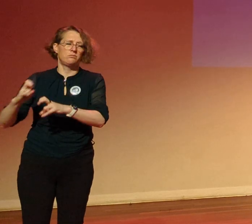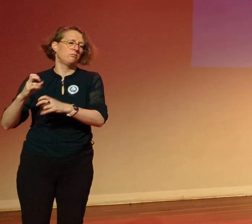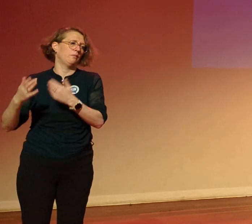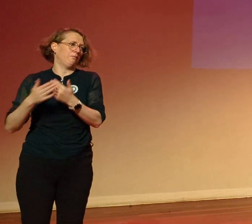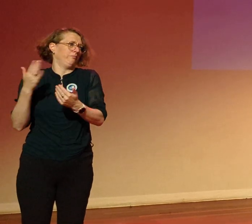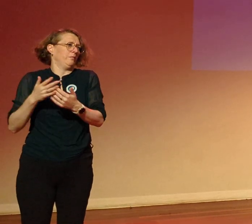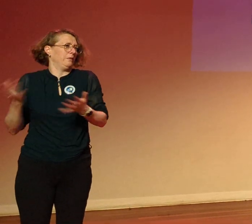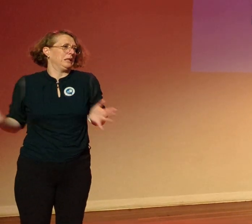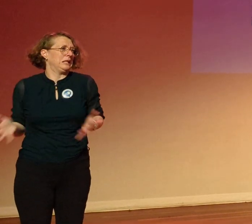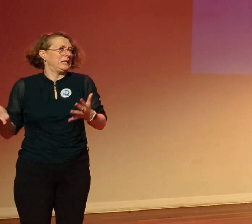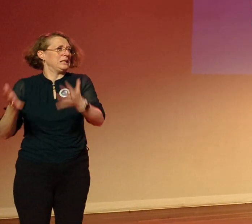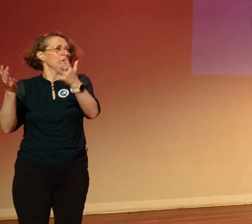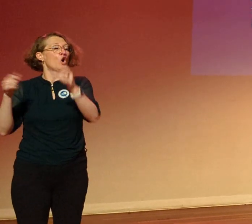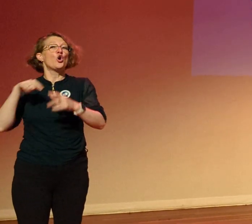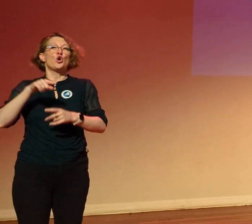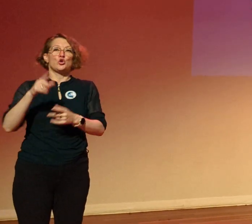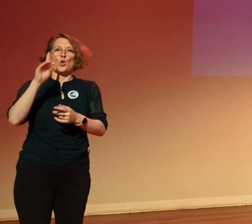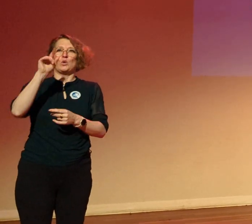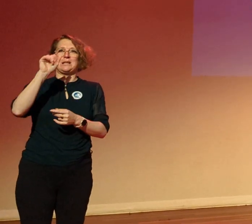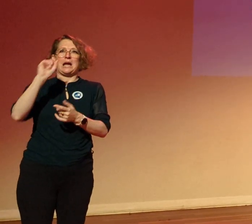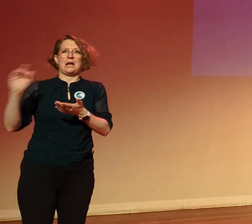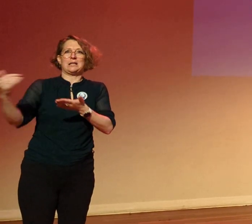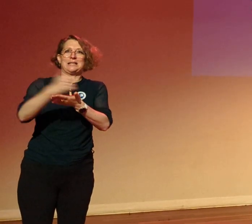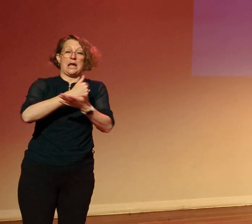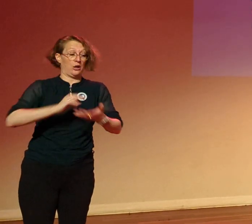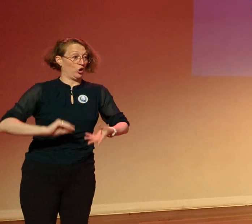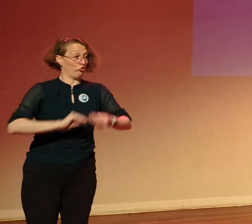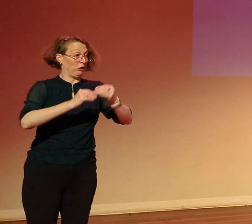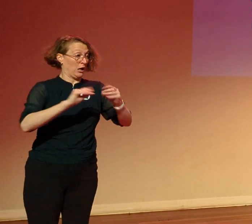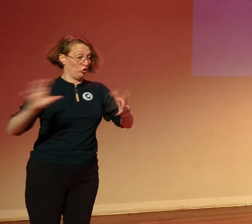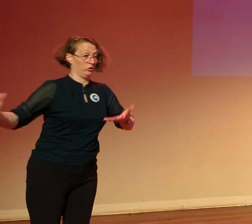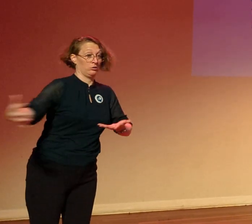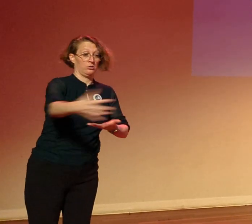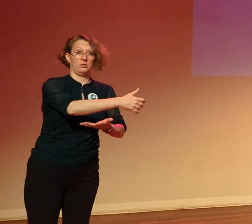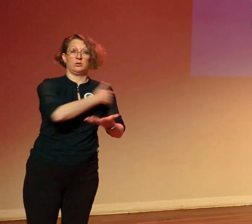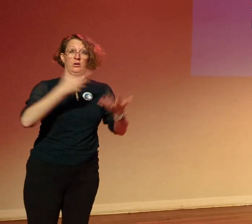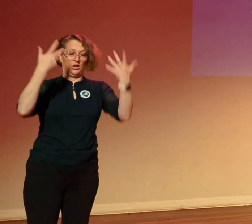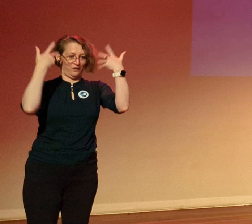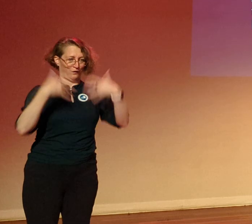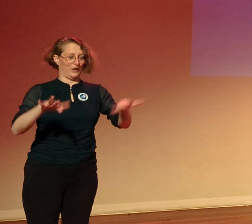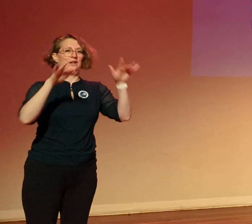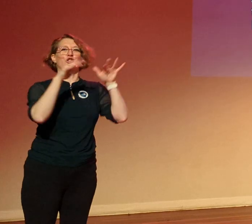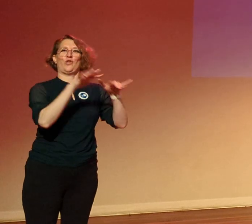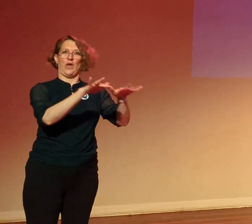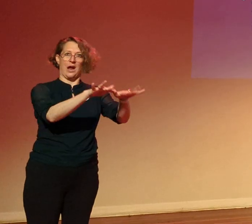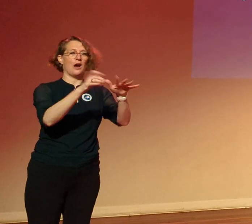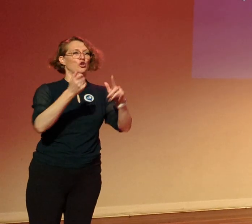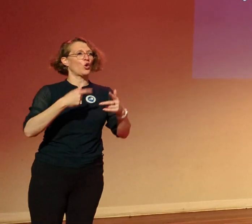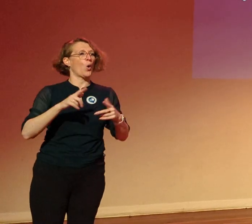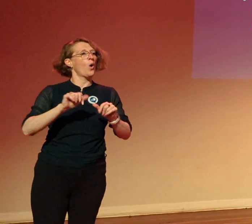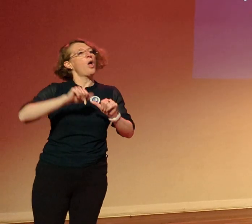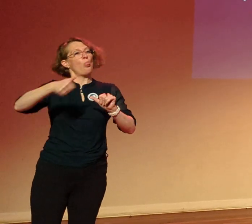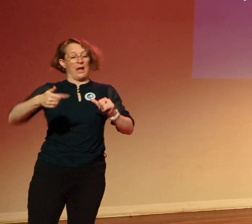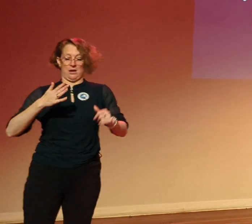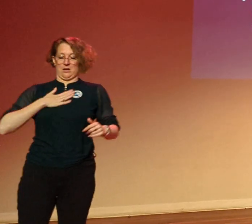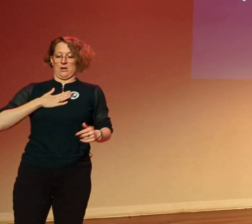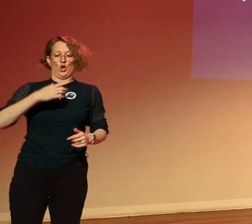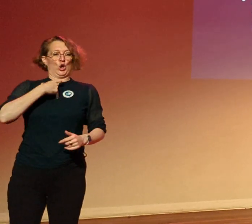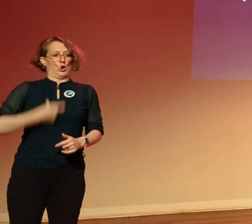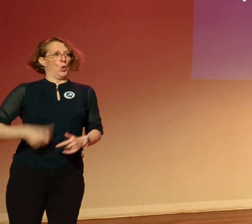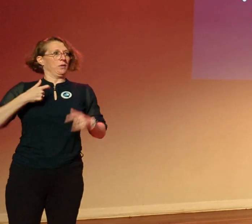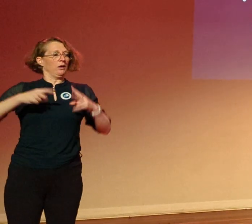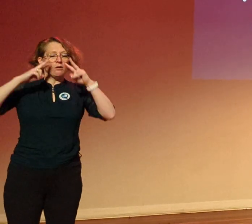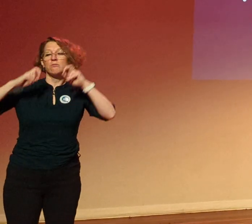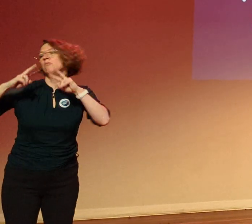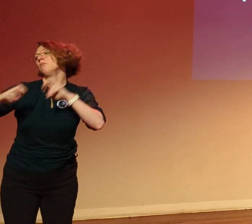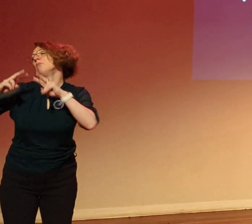work in the data set creation so that we may spend more time working with the data itself in a format that is comfortable and easy to